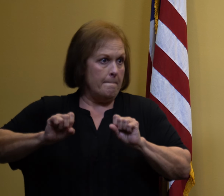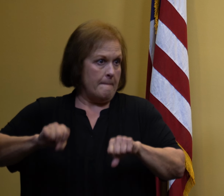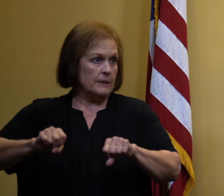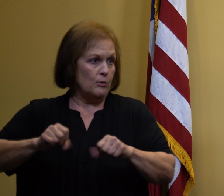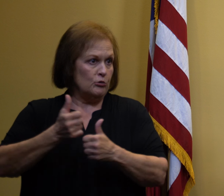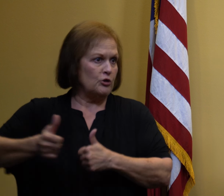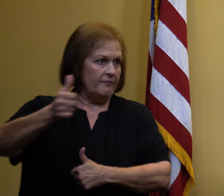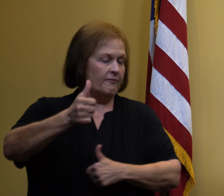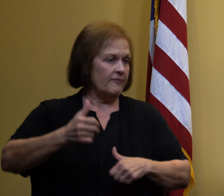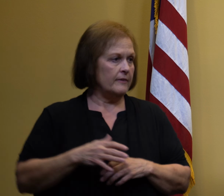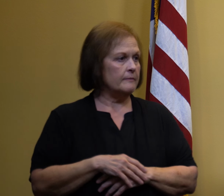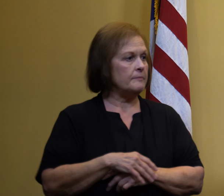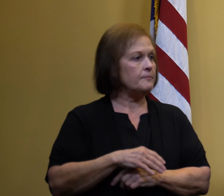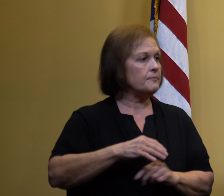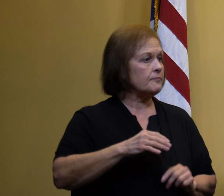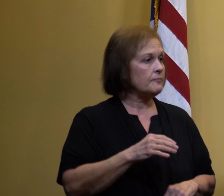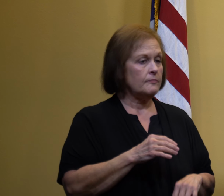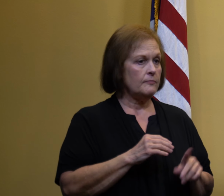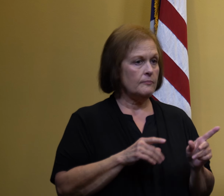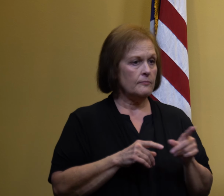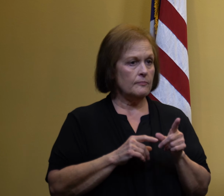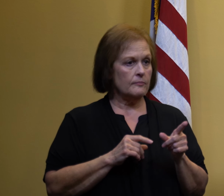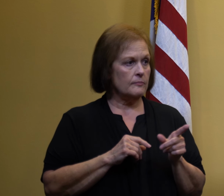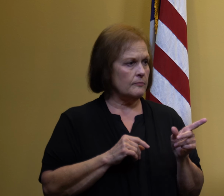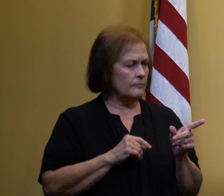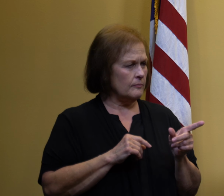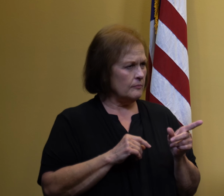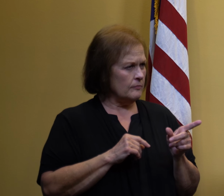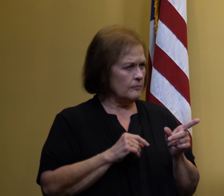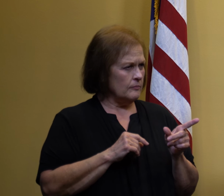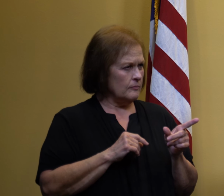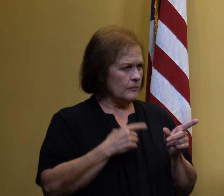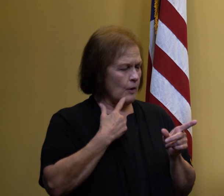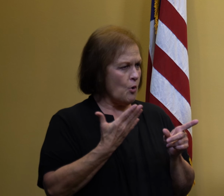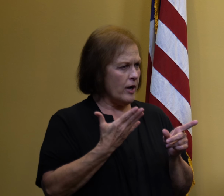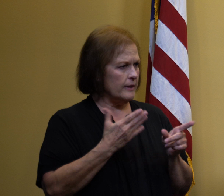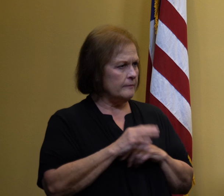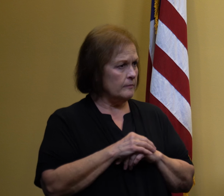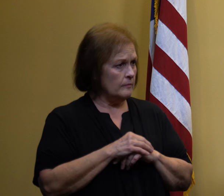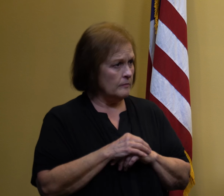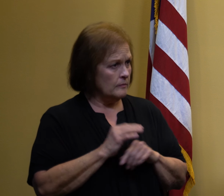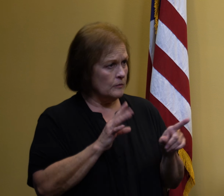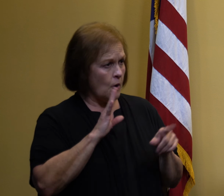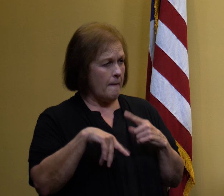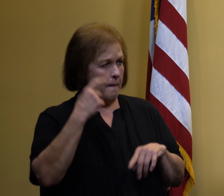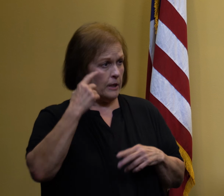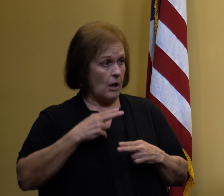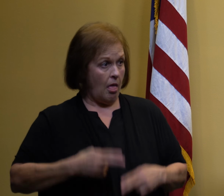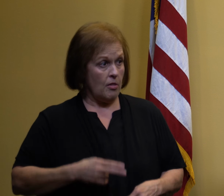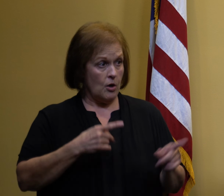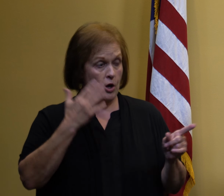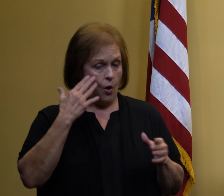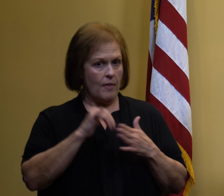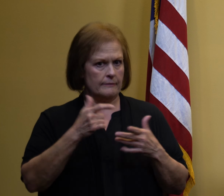candidates. Pass C with WDSU and NWW. Perfect. Well, good morning, Mayor. Going on mental health, I know that you said that's